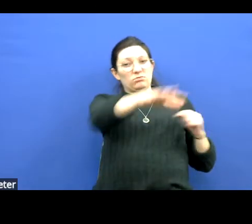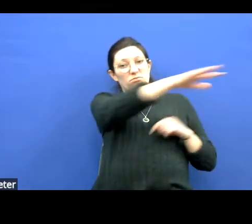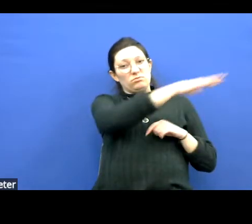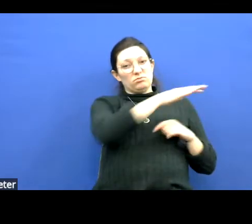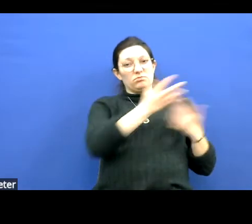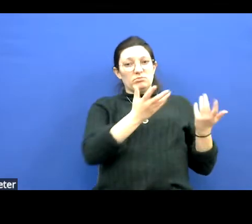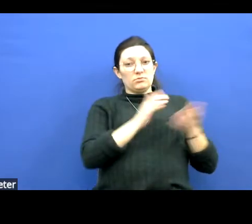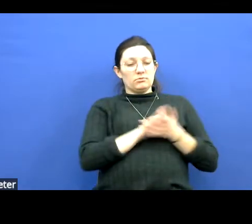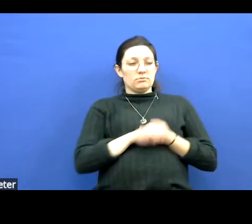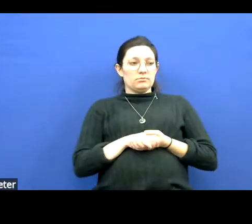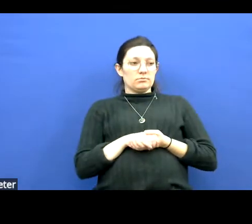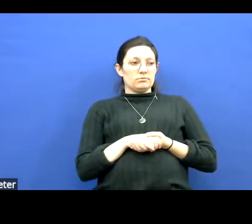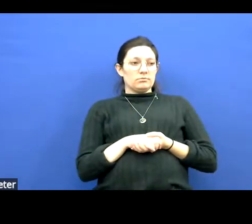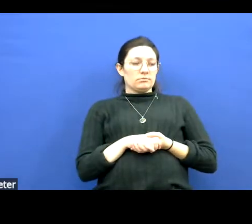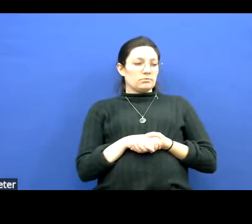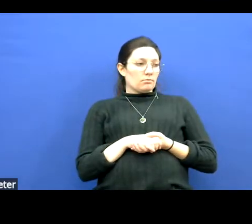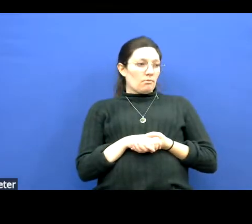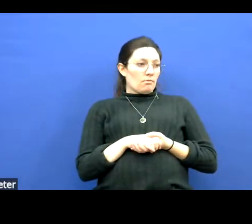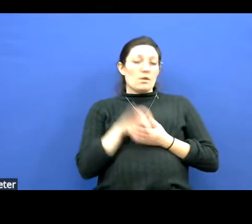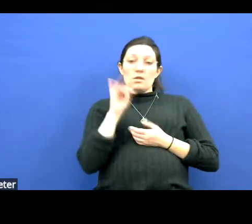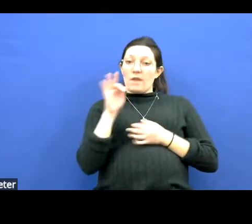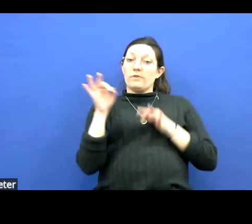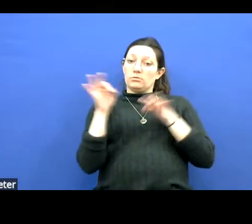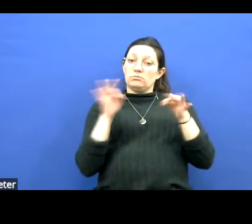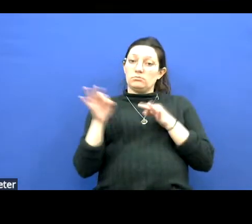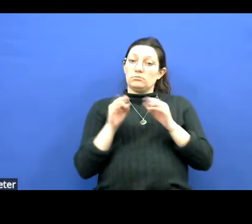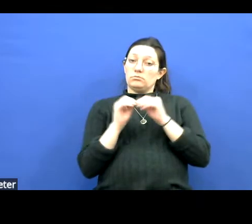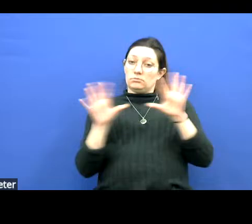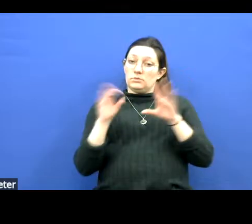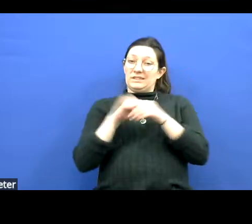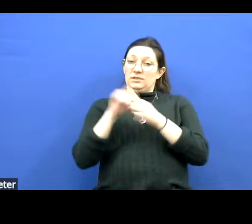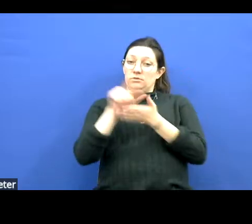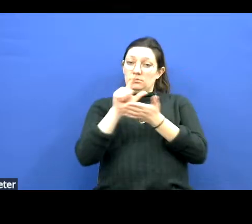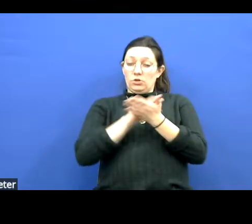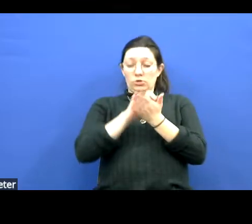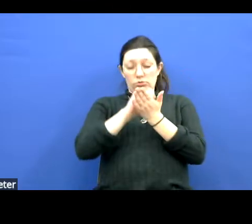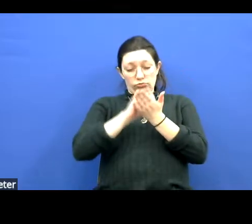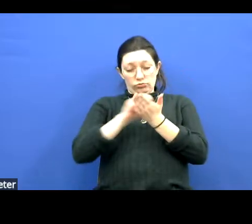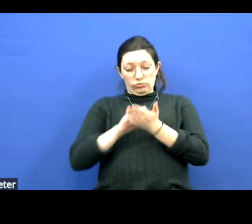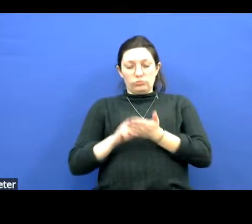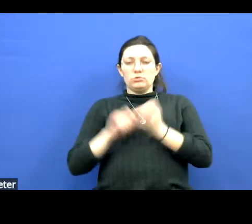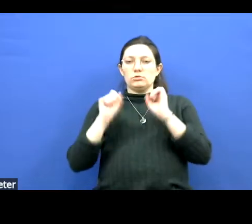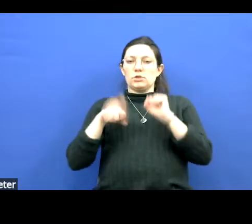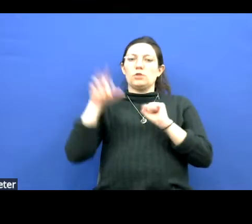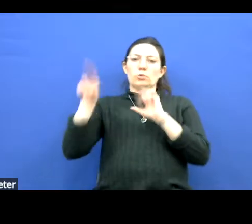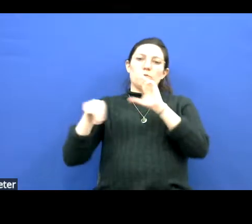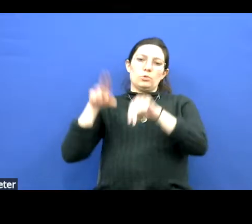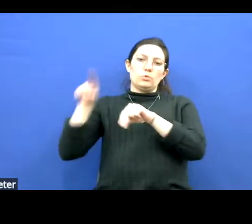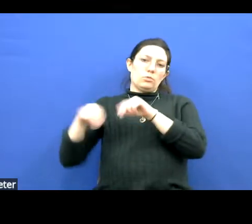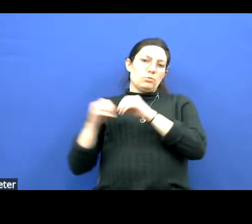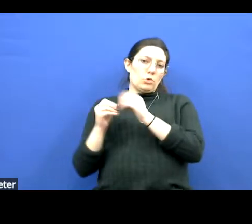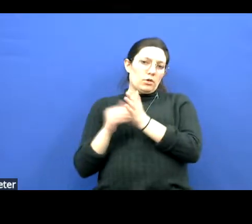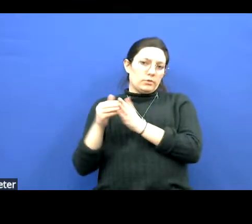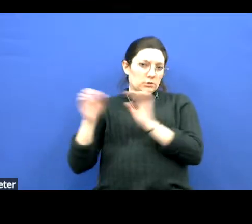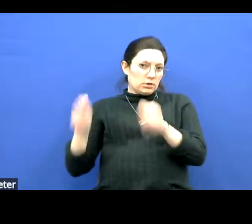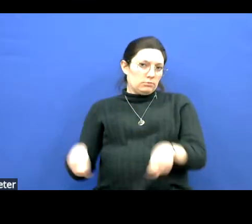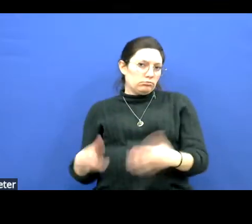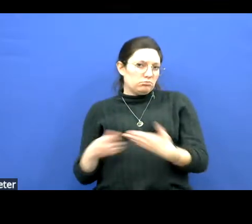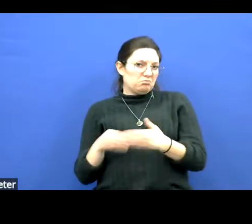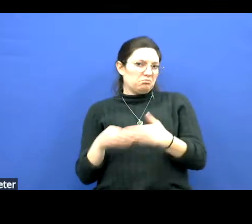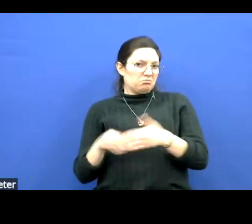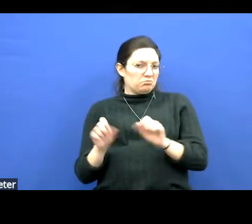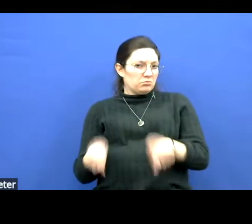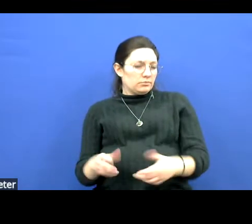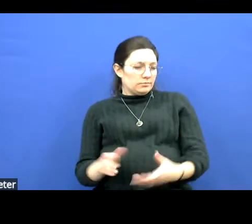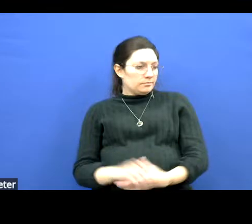By doing it in the district, it just gives us more ability to handle things like that. So, with